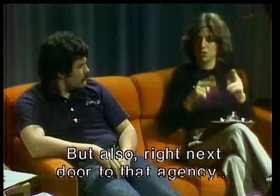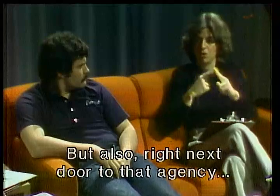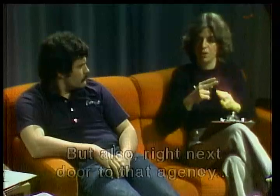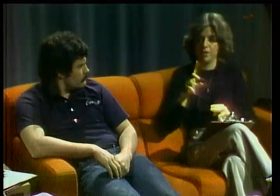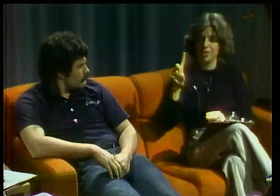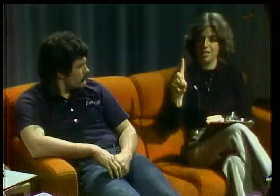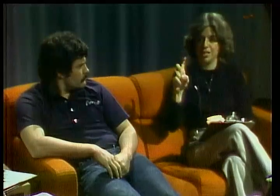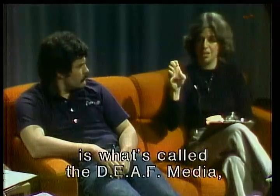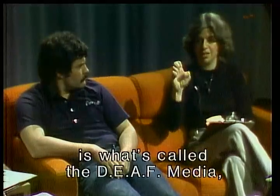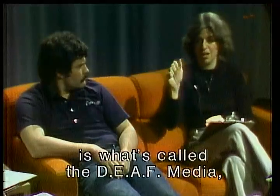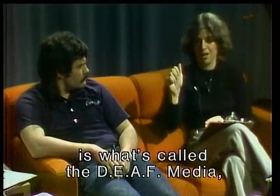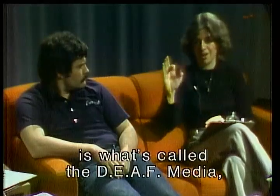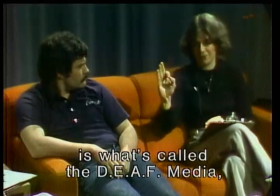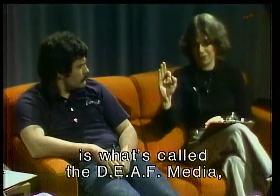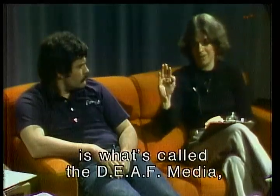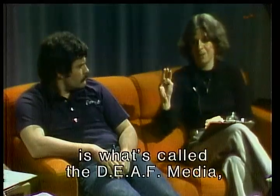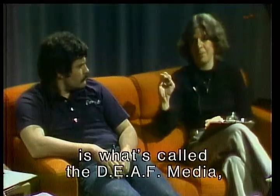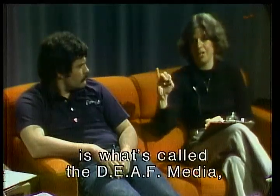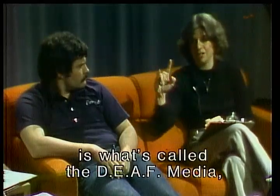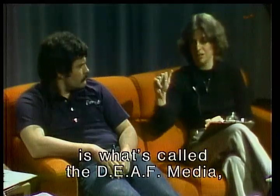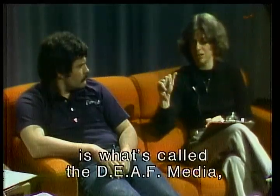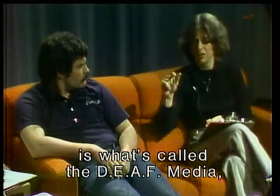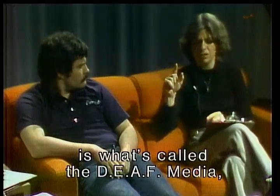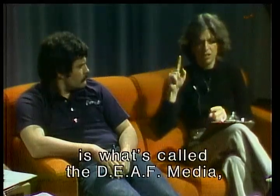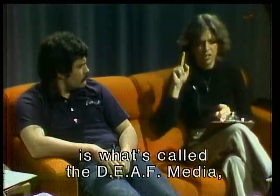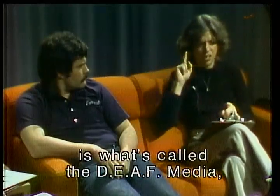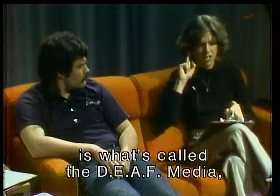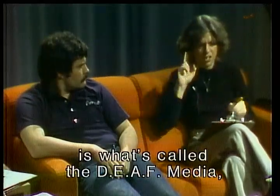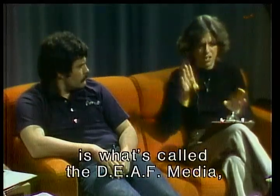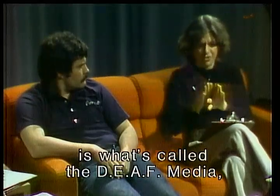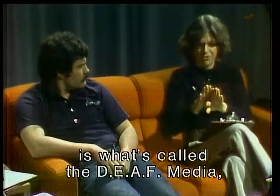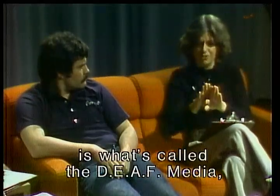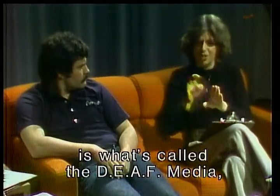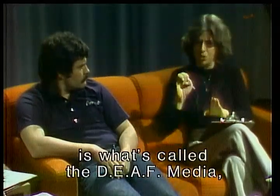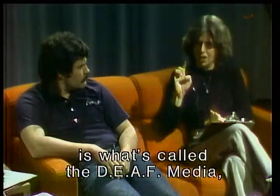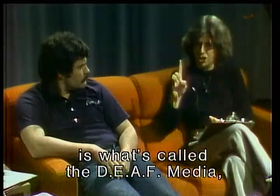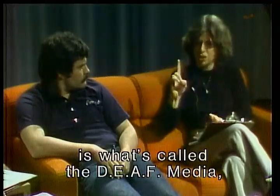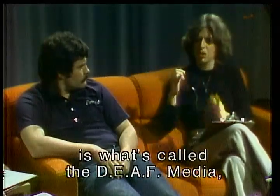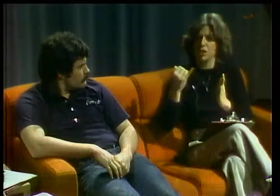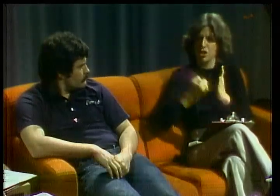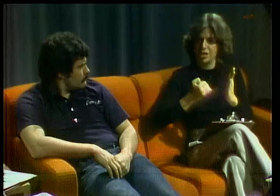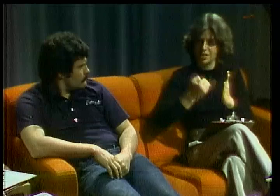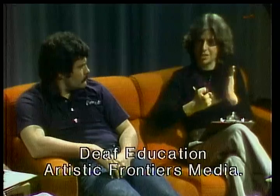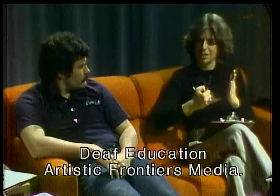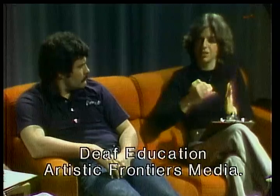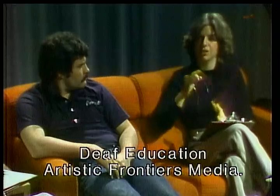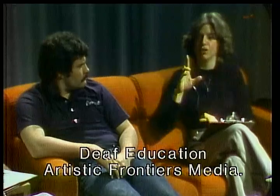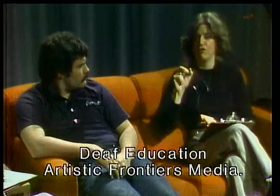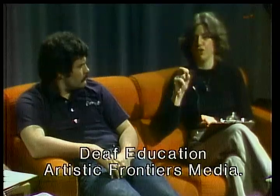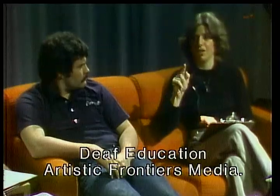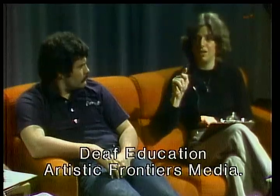called the DEAF Media, Deaf Educational and Artistic